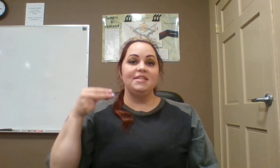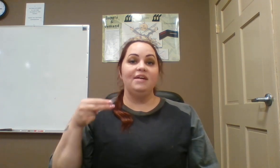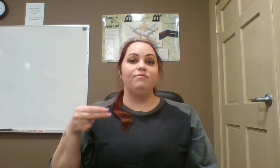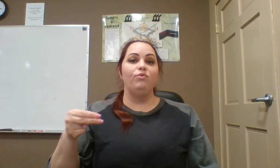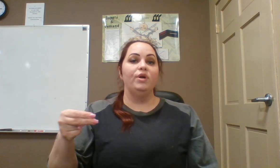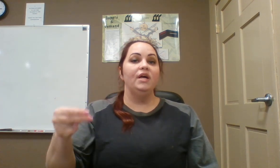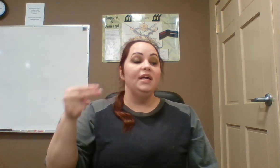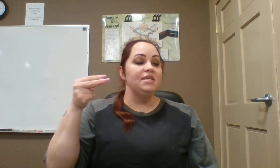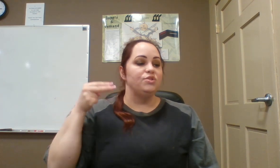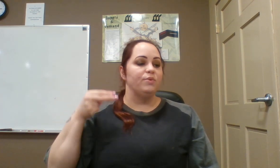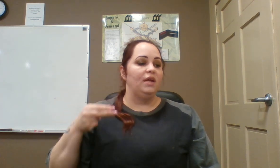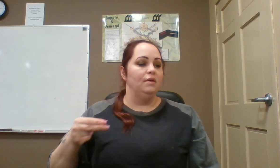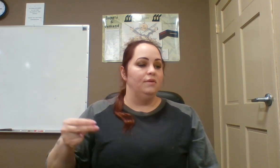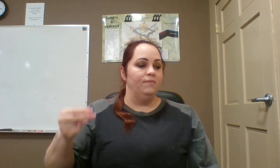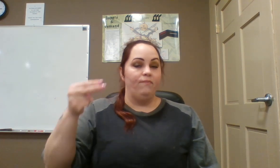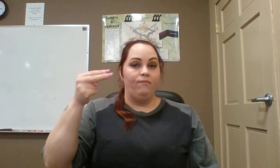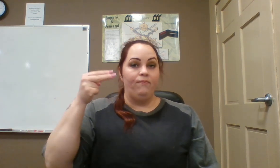sign for history.